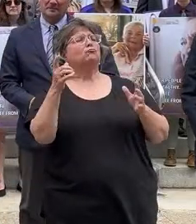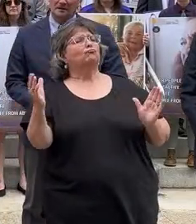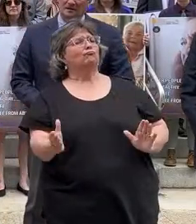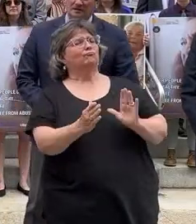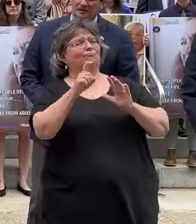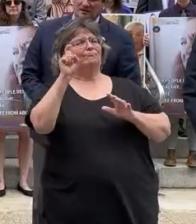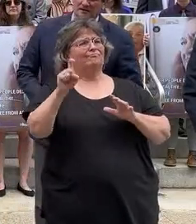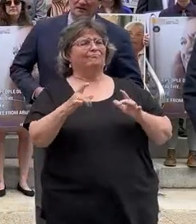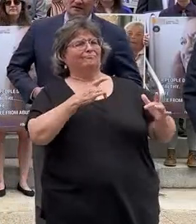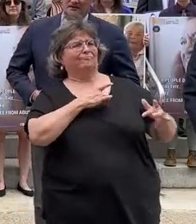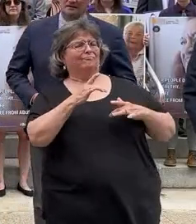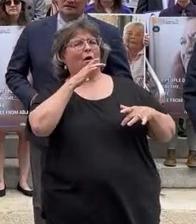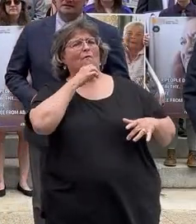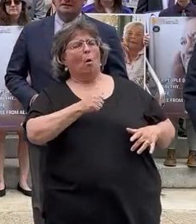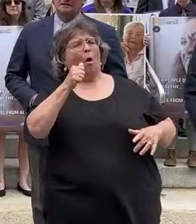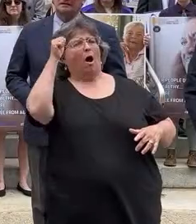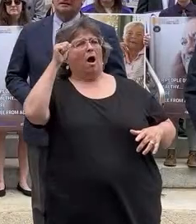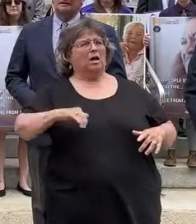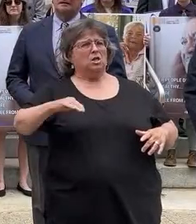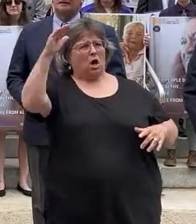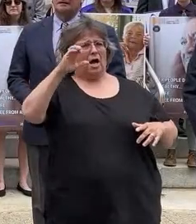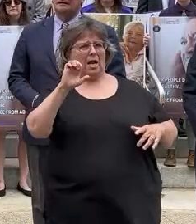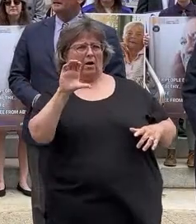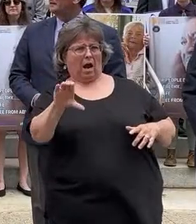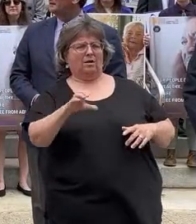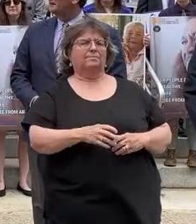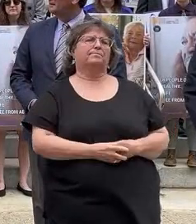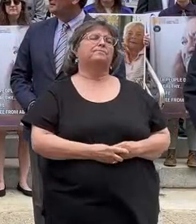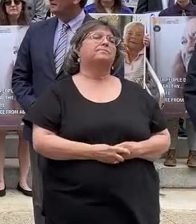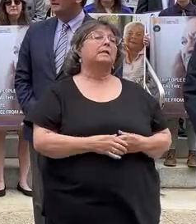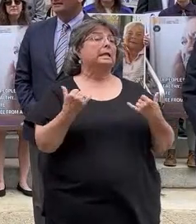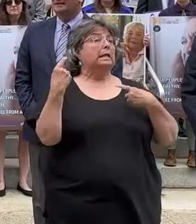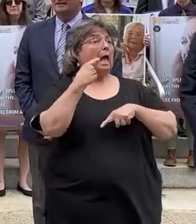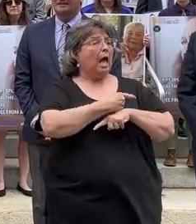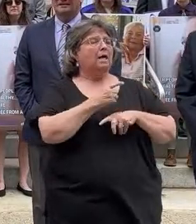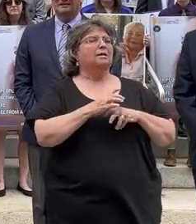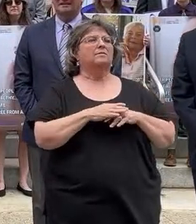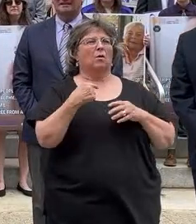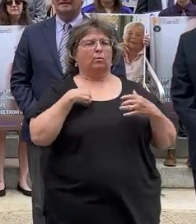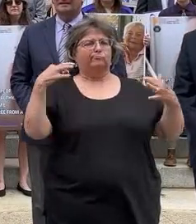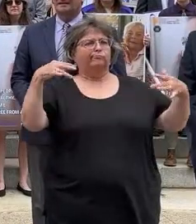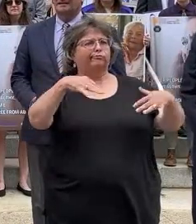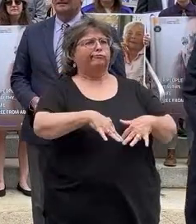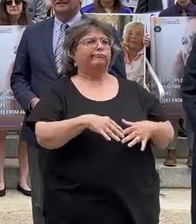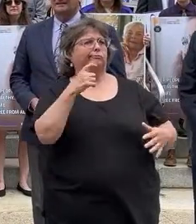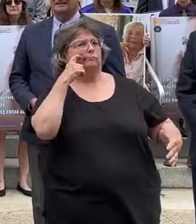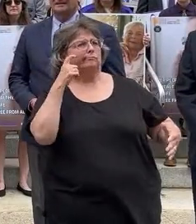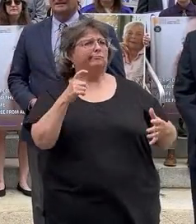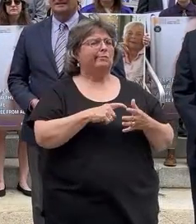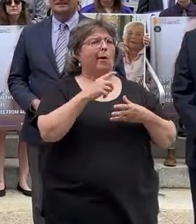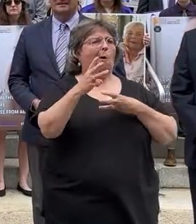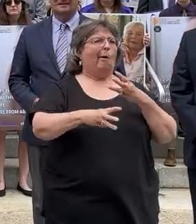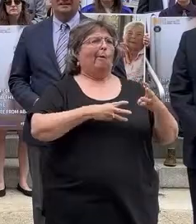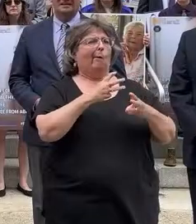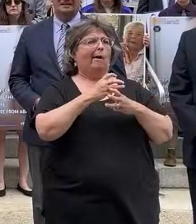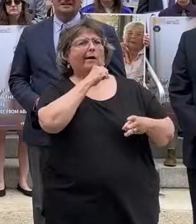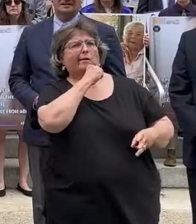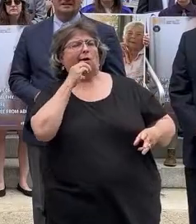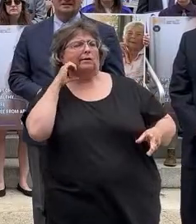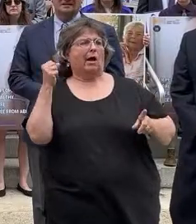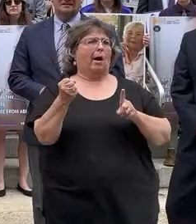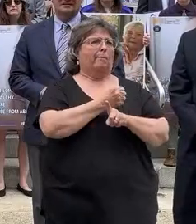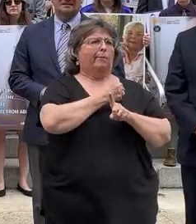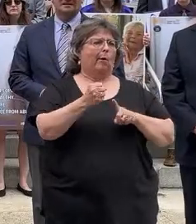concerns of all older adults in Erie County. Today, we gather to recognize World Elder Abuse Awareness